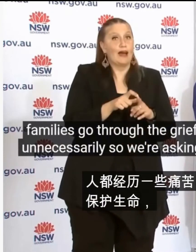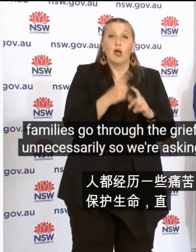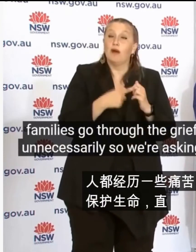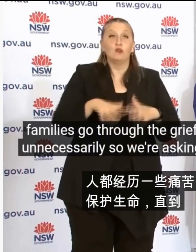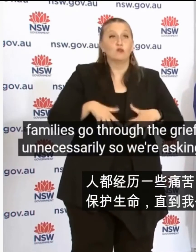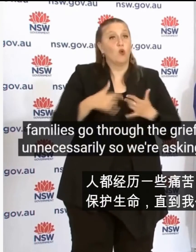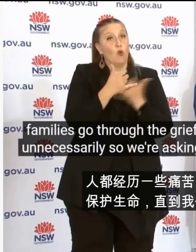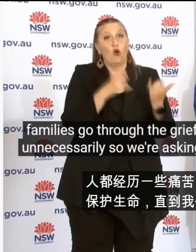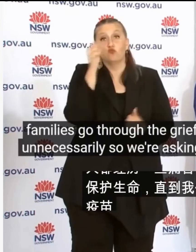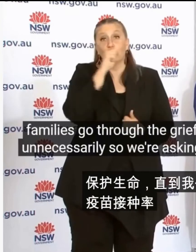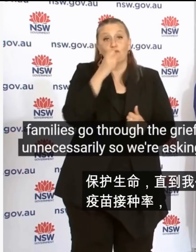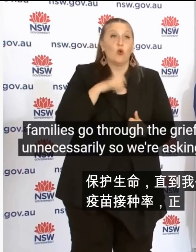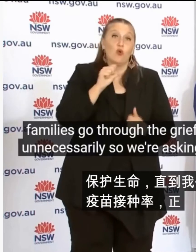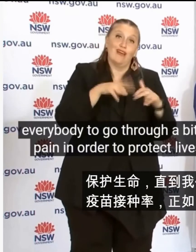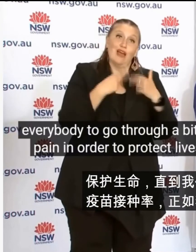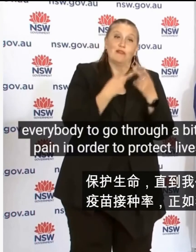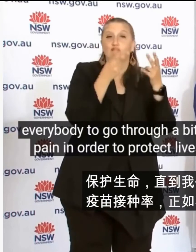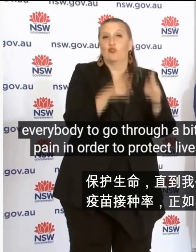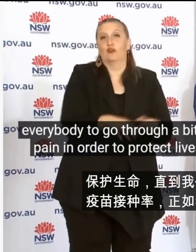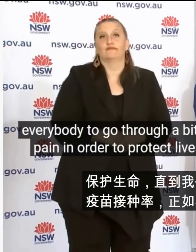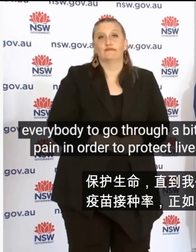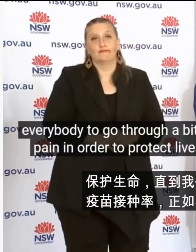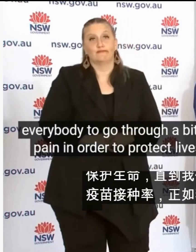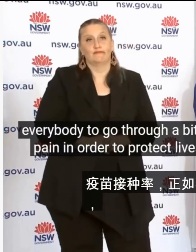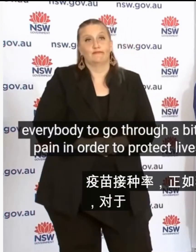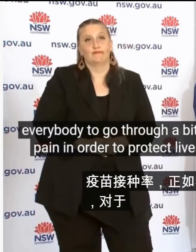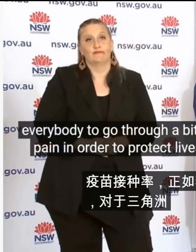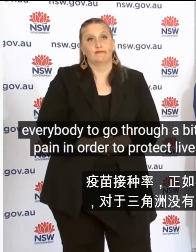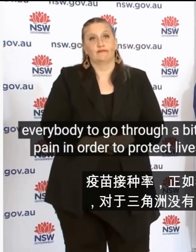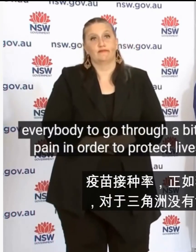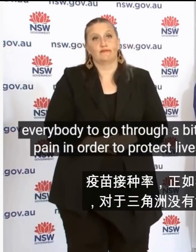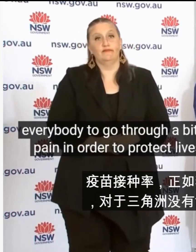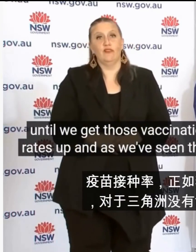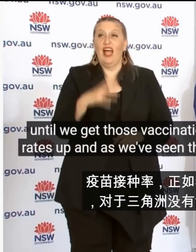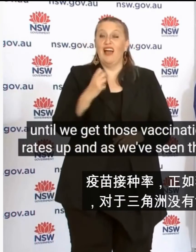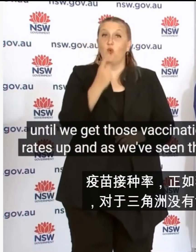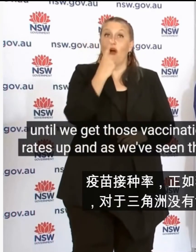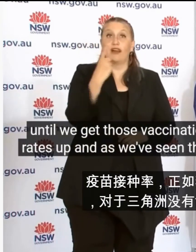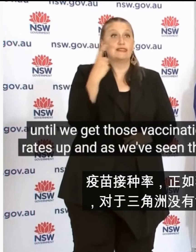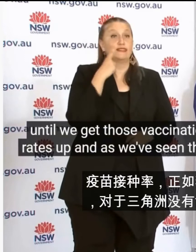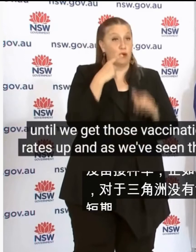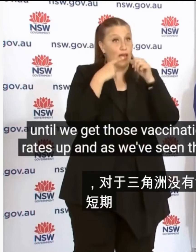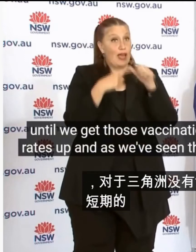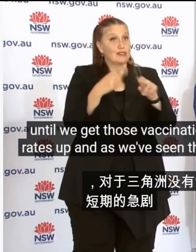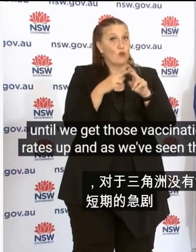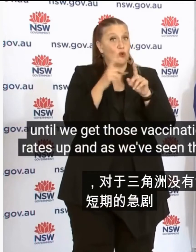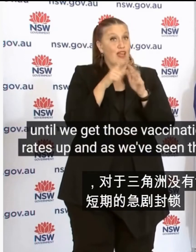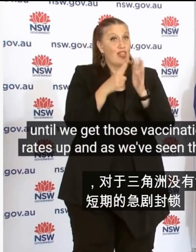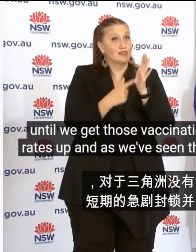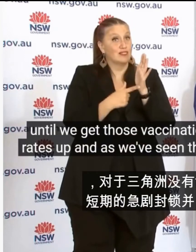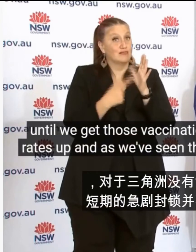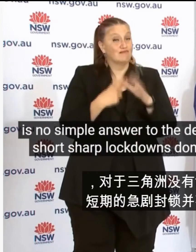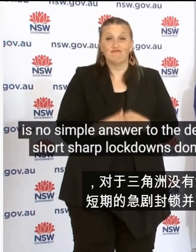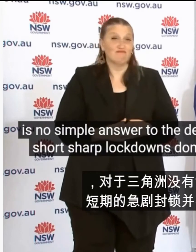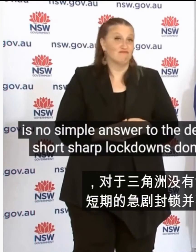protect lives until we get those vaccination rates up. And as we've seen, there is no simple answer to the Delta. Short, sharp